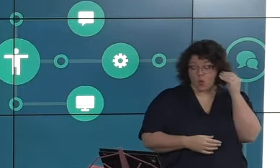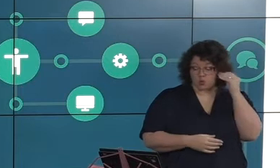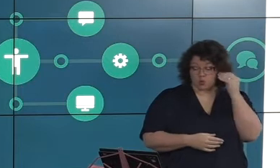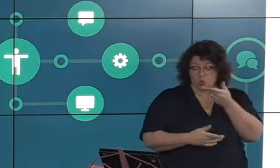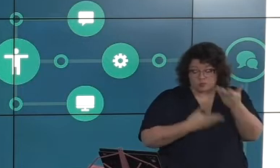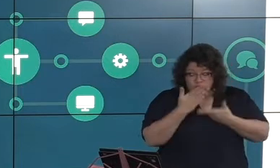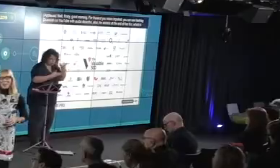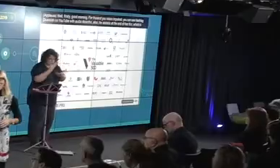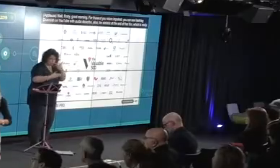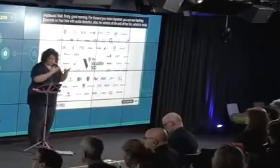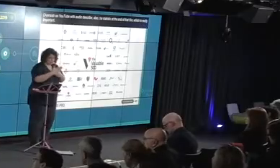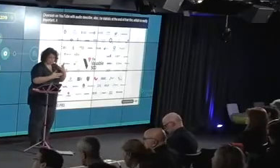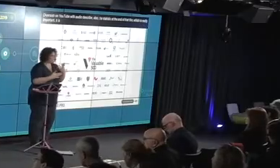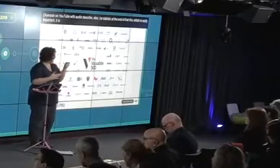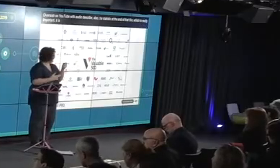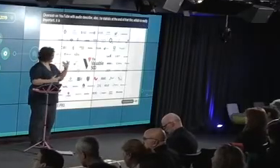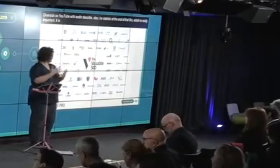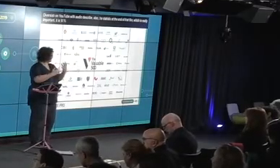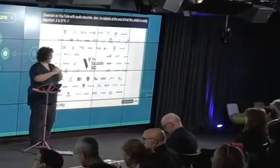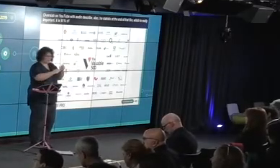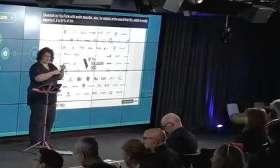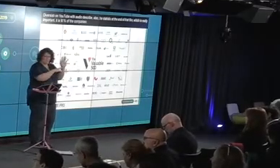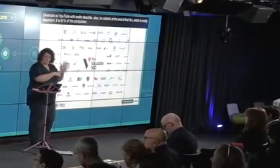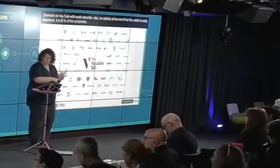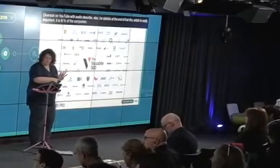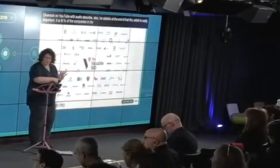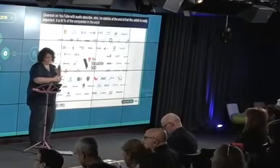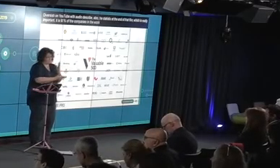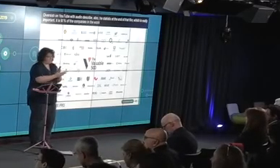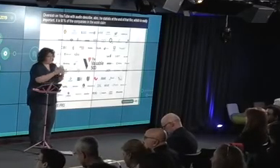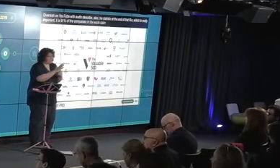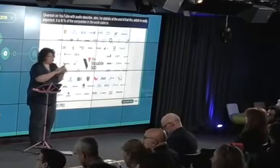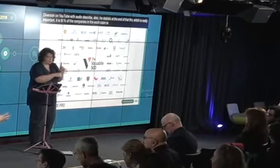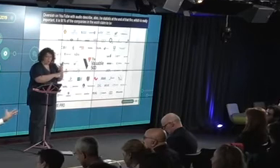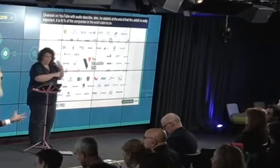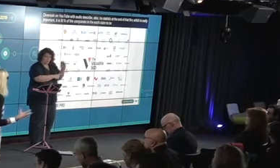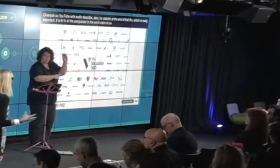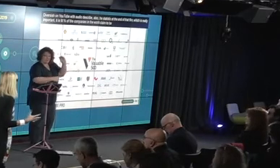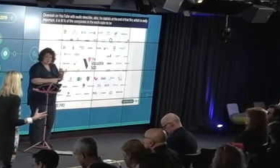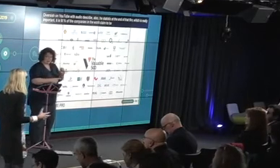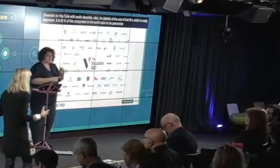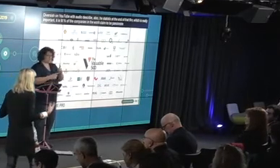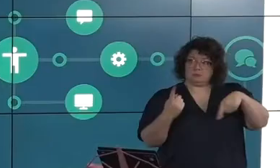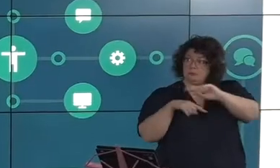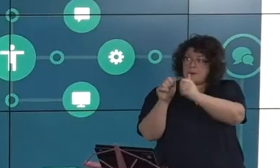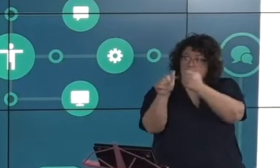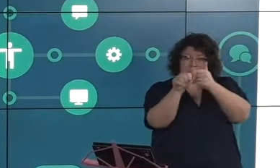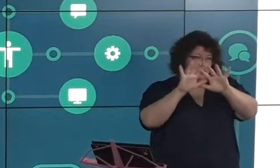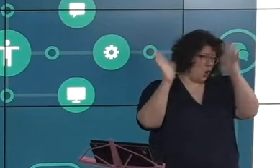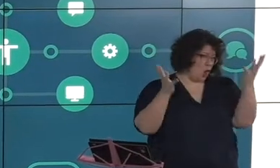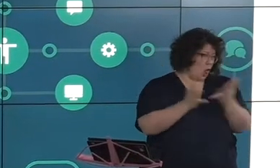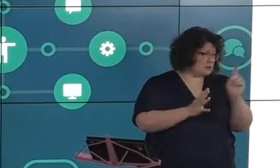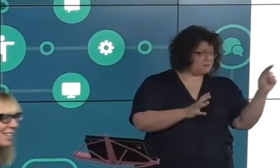is 90% of the companies in the world claim to be passionate about inclusion, and yet